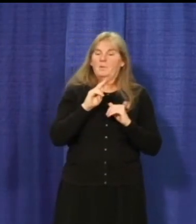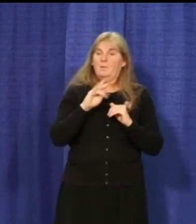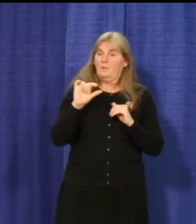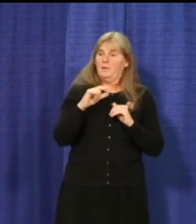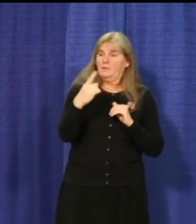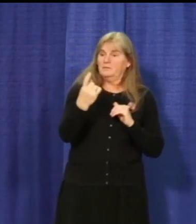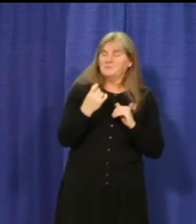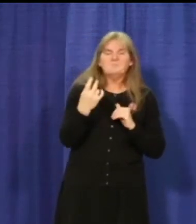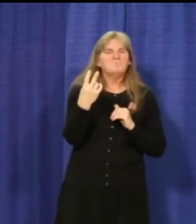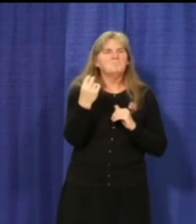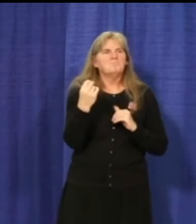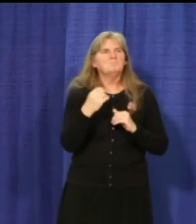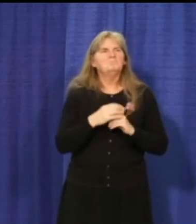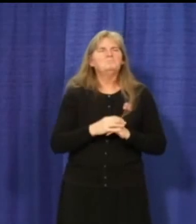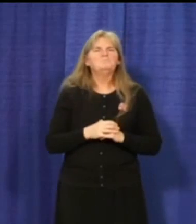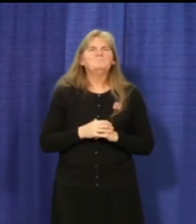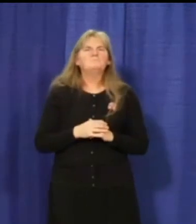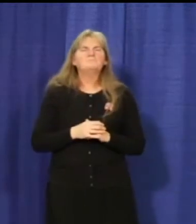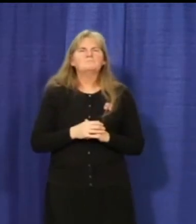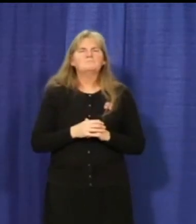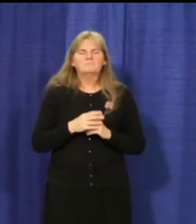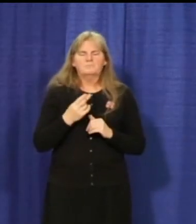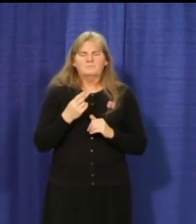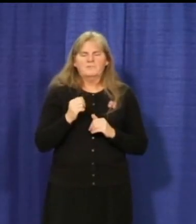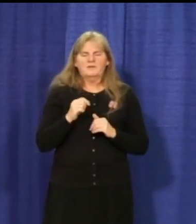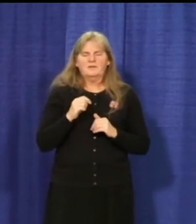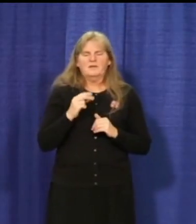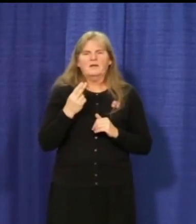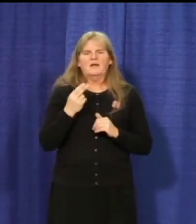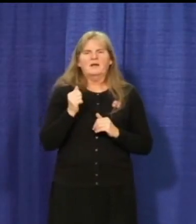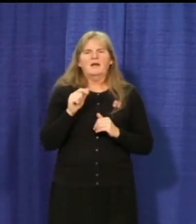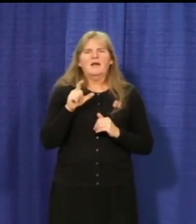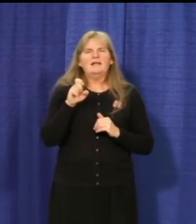I do not. Thank you. Thank you. We'll move to Haley.